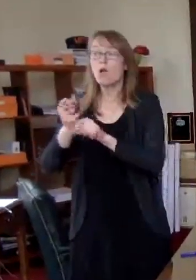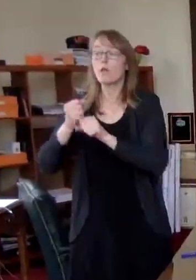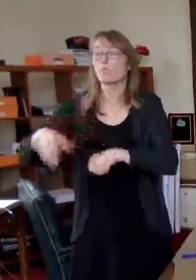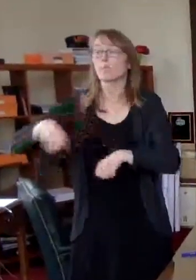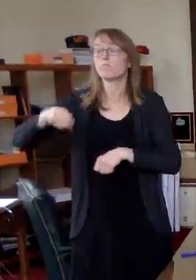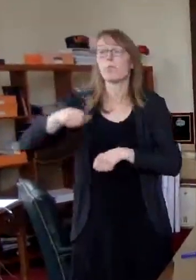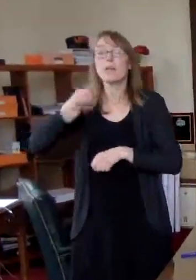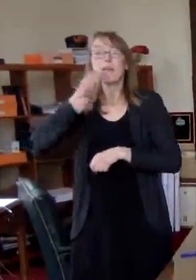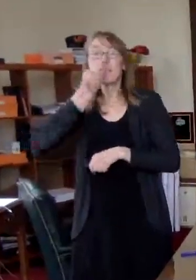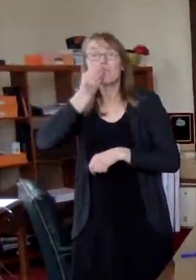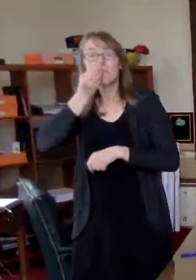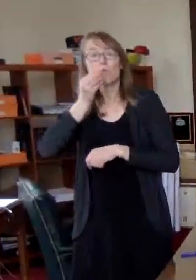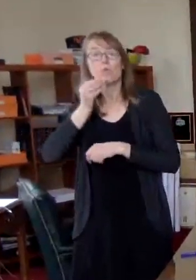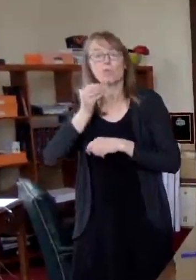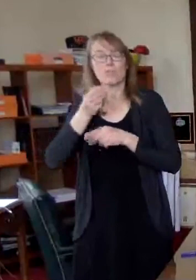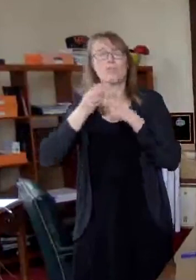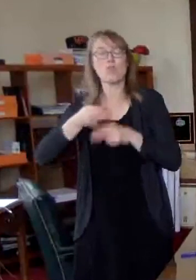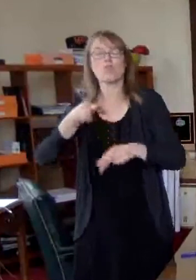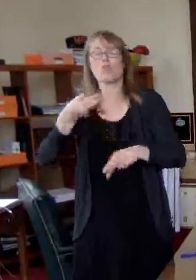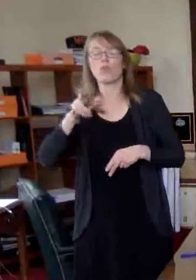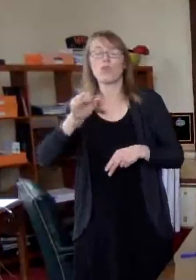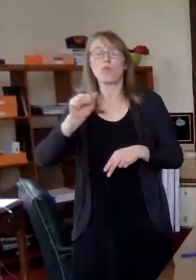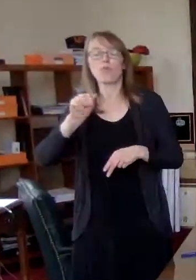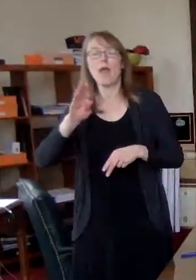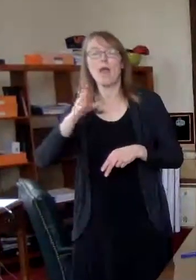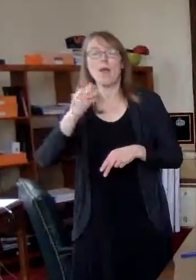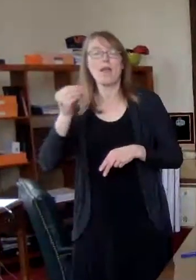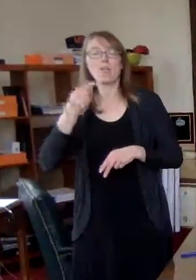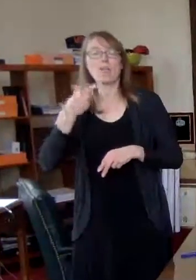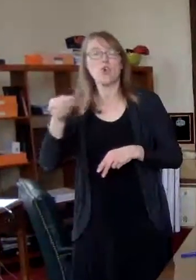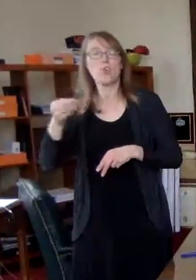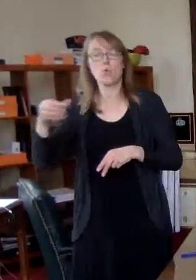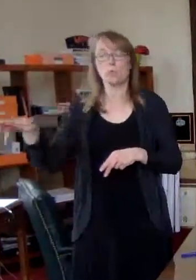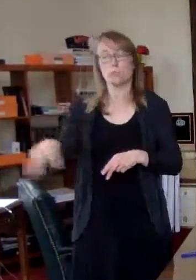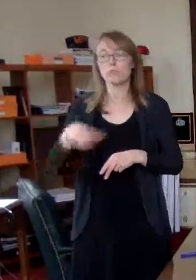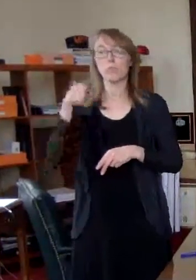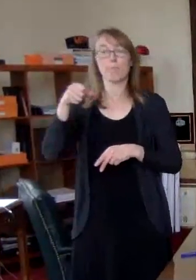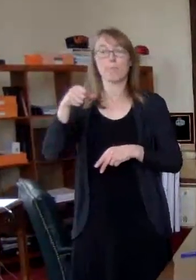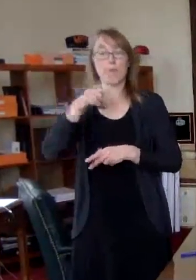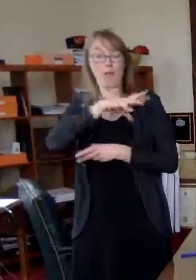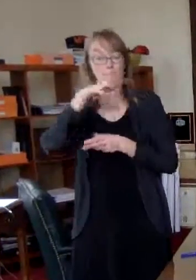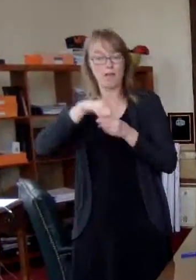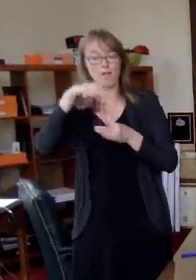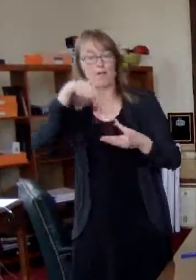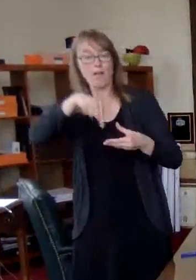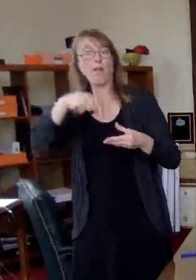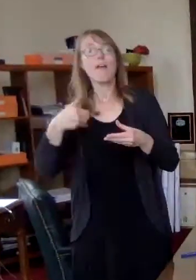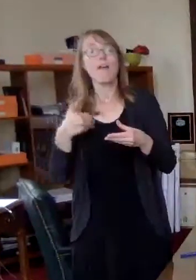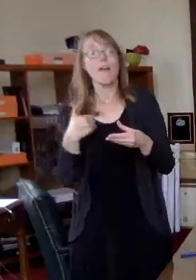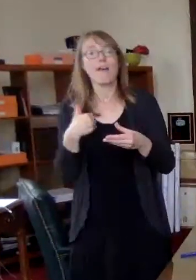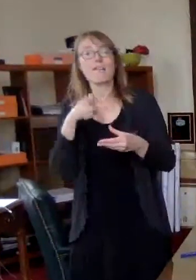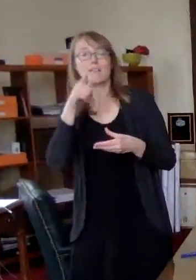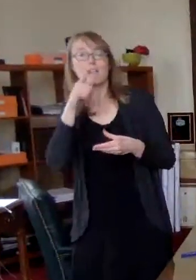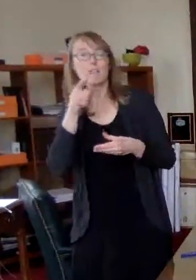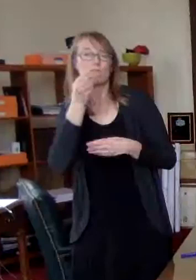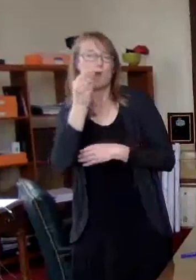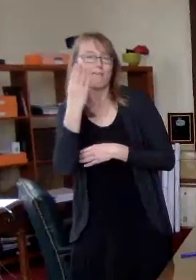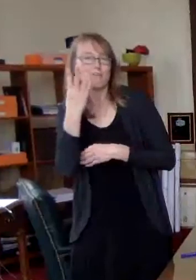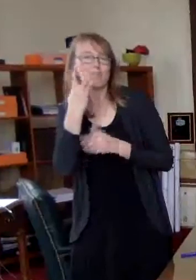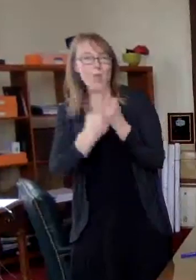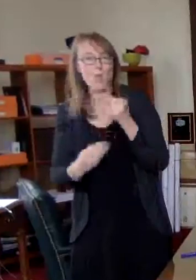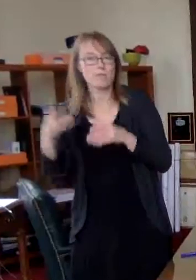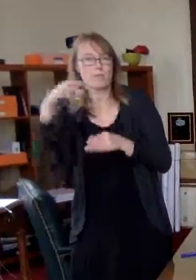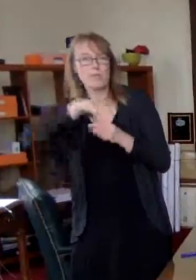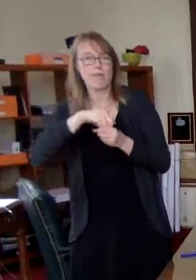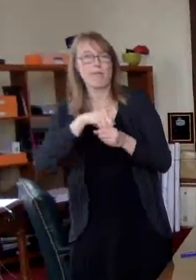Doesn't matter if you are in that school or not. You can go there from 8 to noon, grab and go a breakfast and lunch, because we